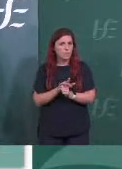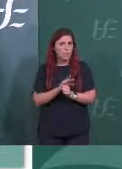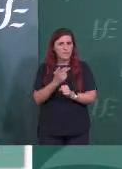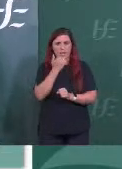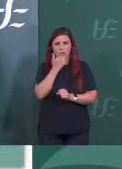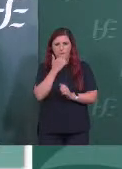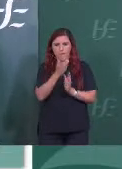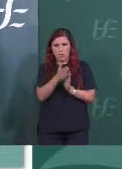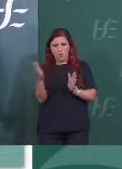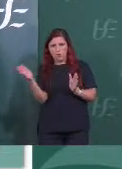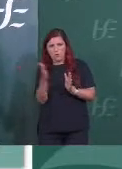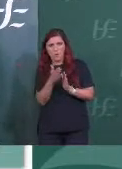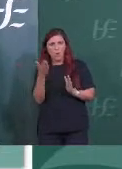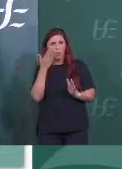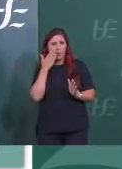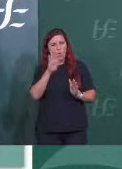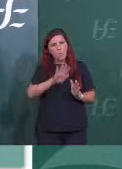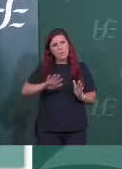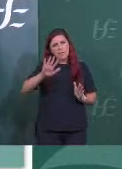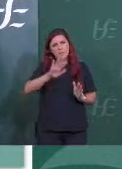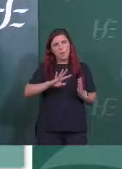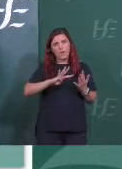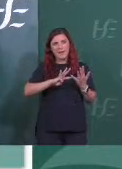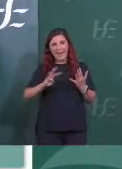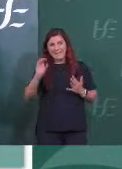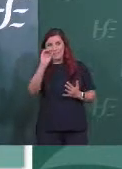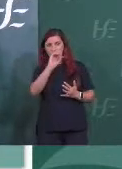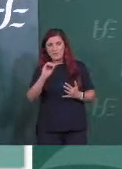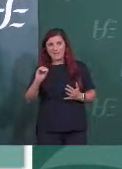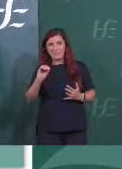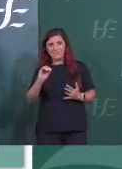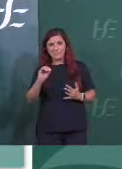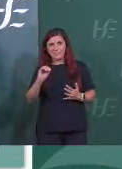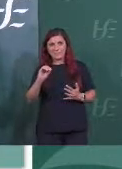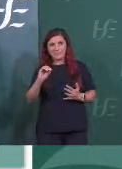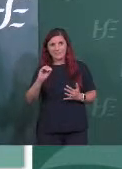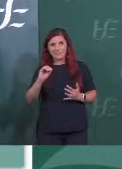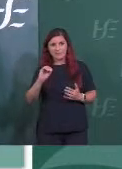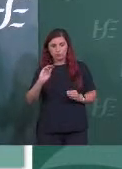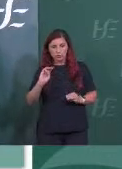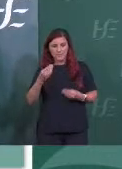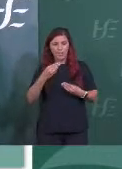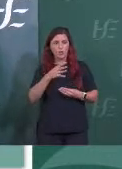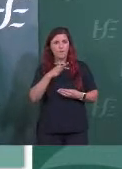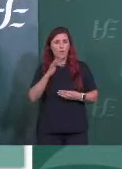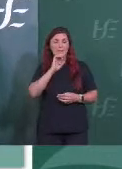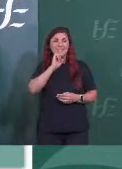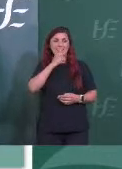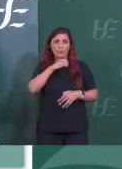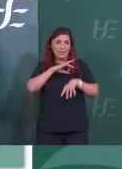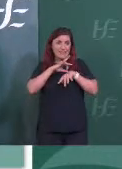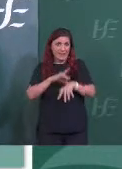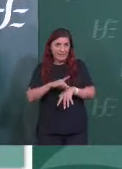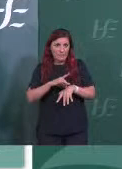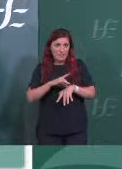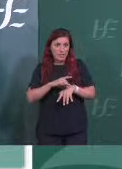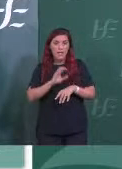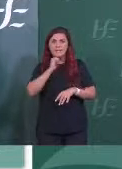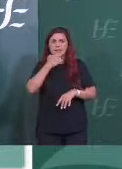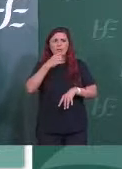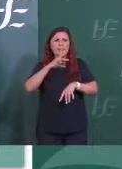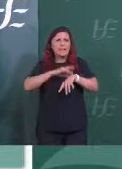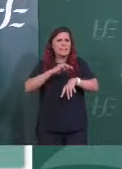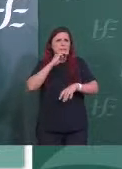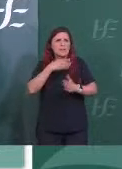at least 90% effective against the most serious aspects of COVID, namely hospitalization, ITU, and deaths. So a much